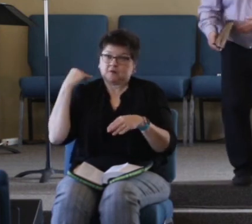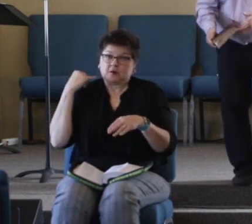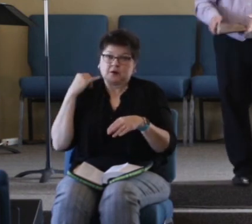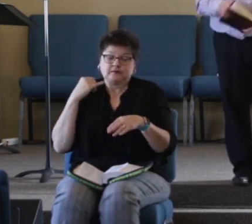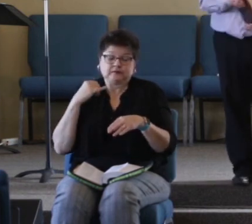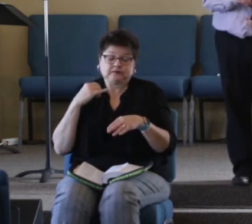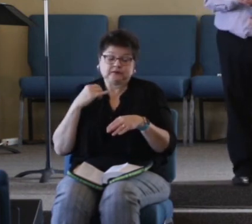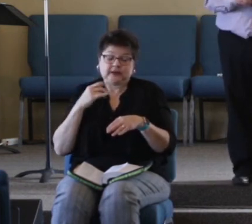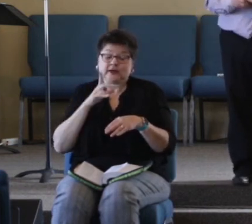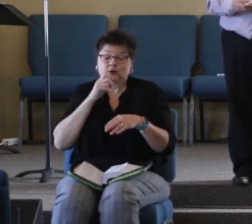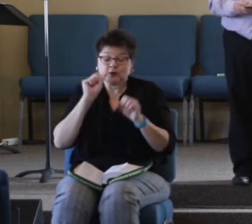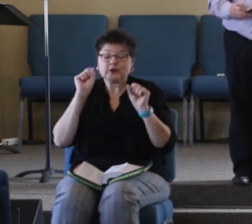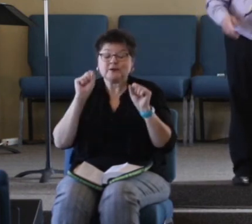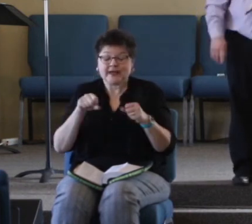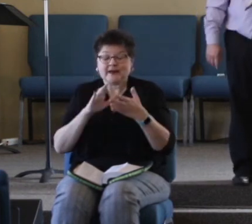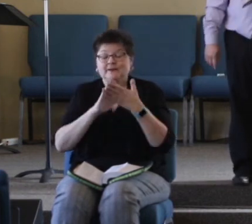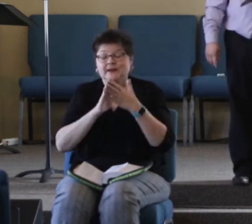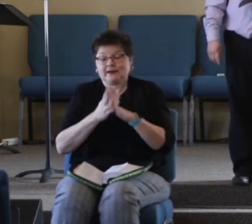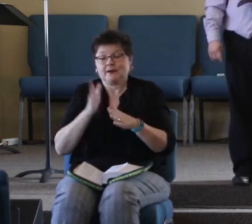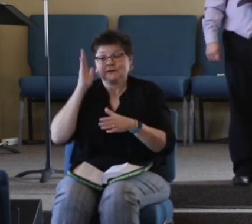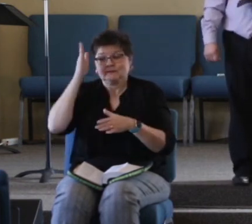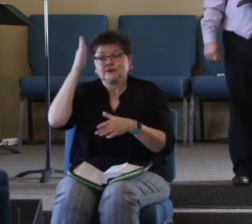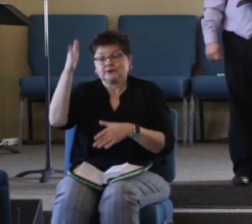be, who we can all be.